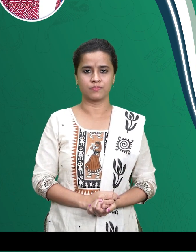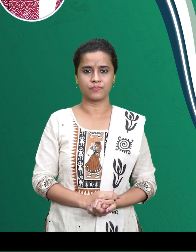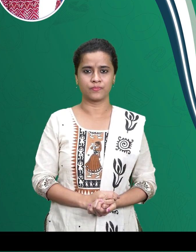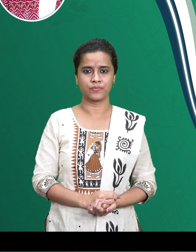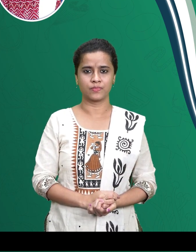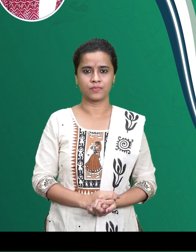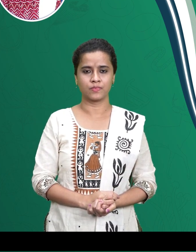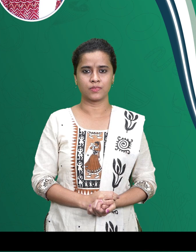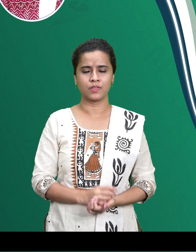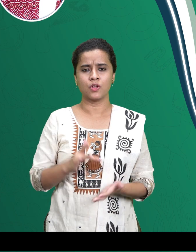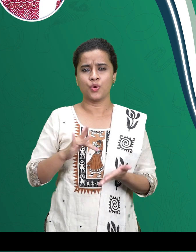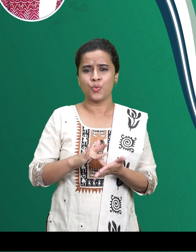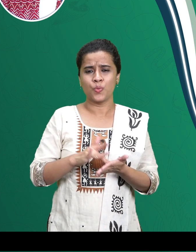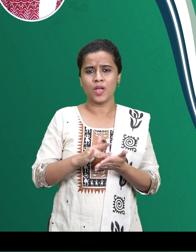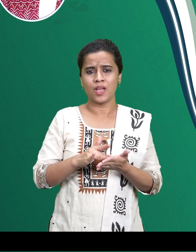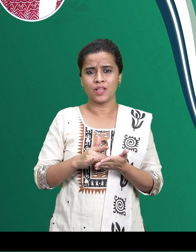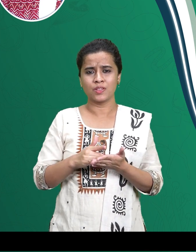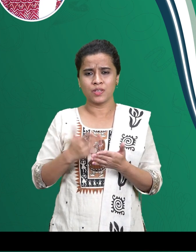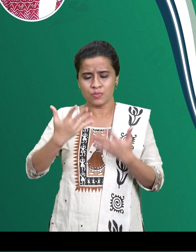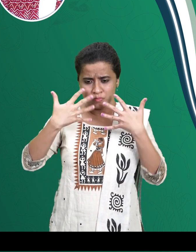Where do they go then?